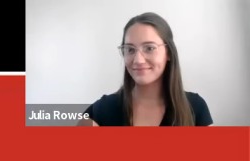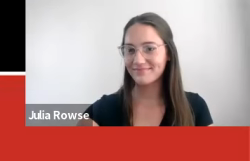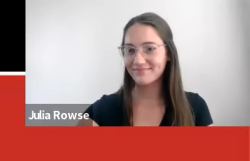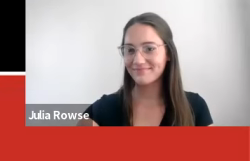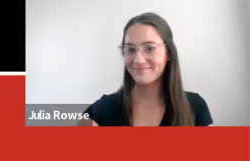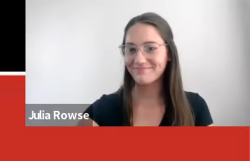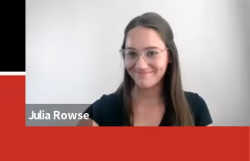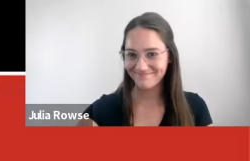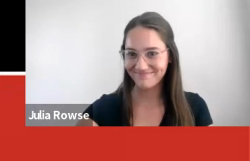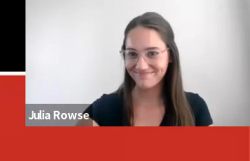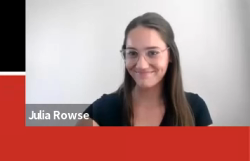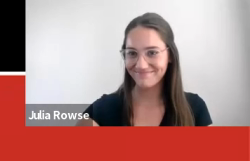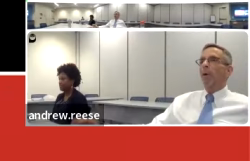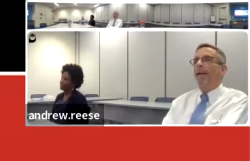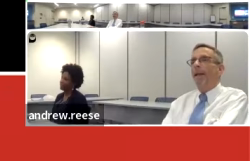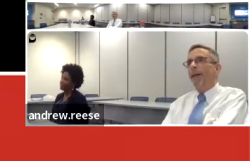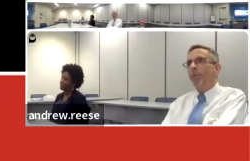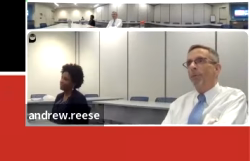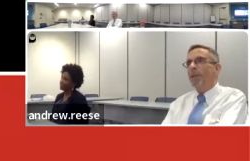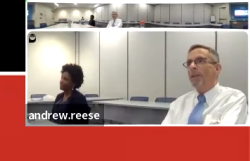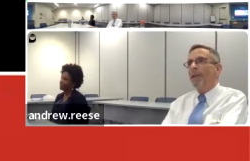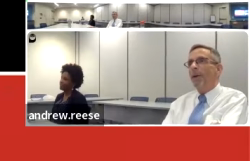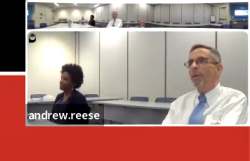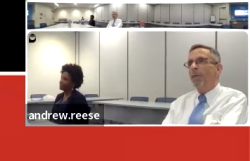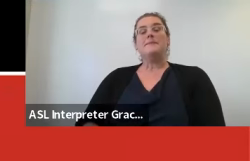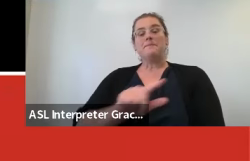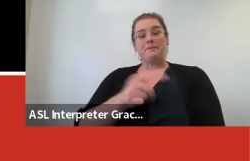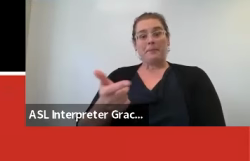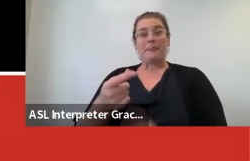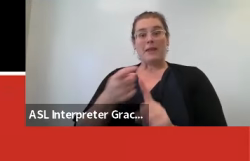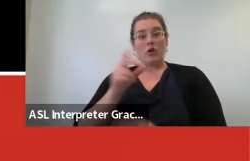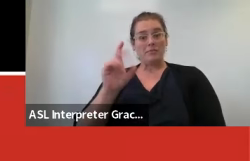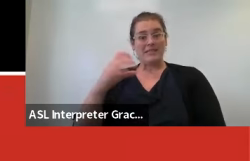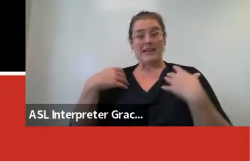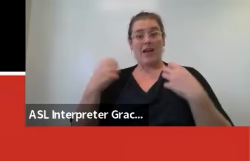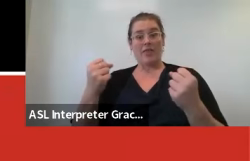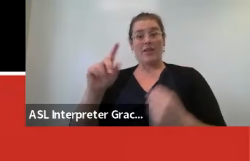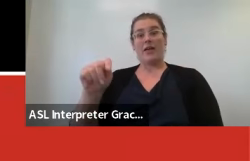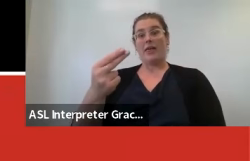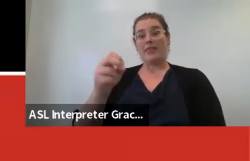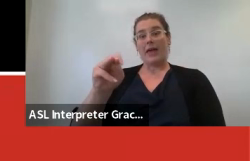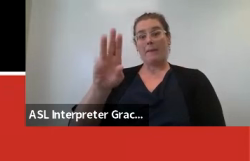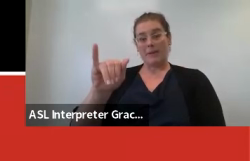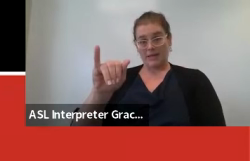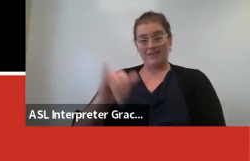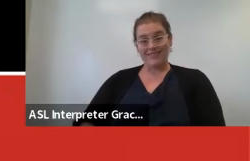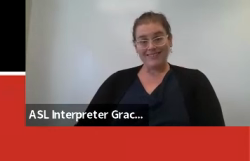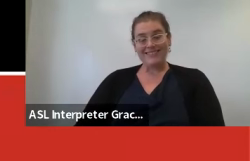Okay, thank you. Next up from DC Health, Thembi.